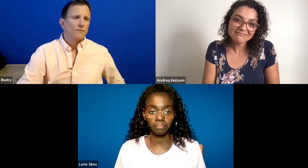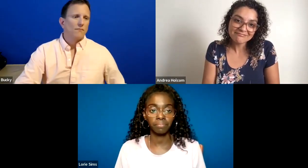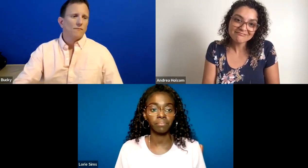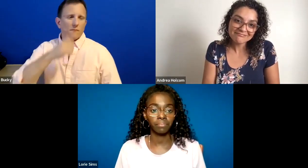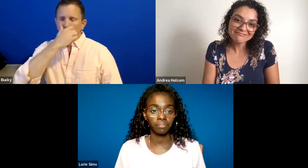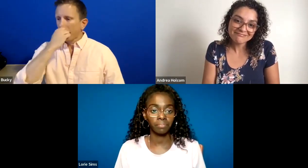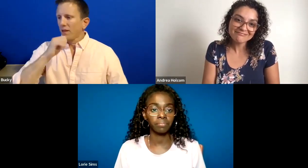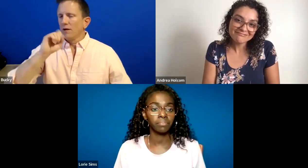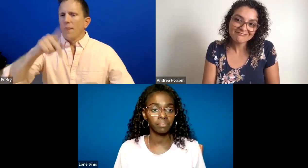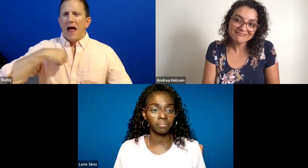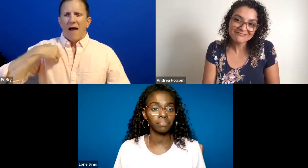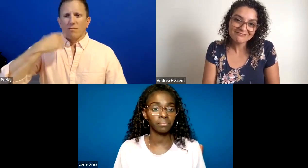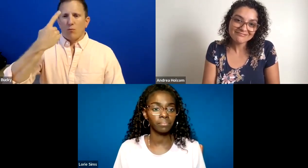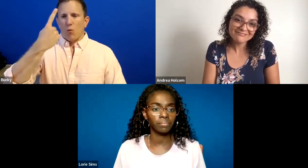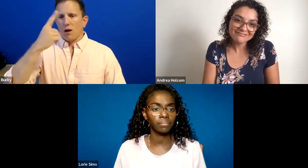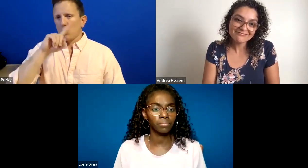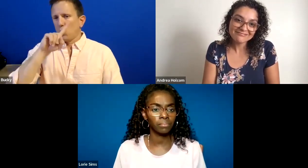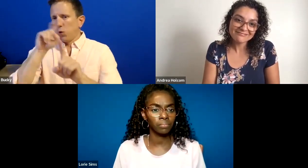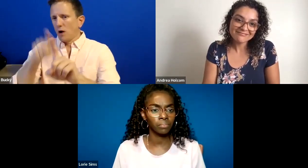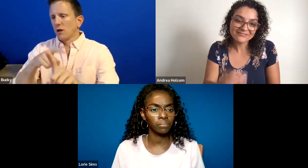lasting and not just for one day.